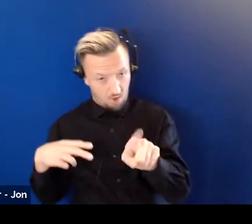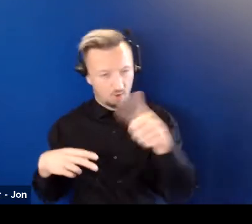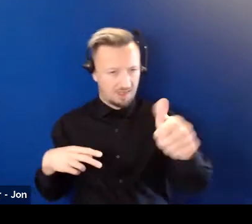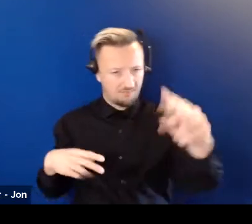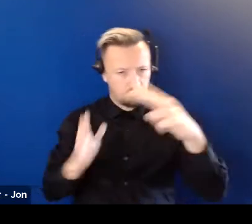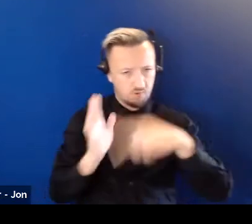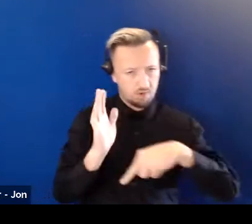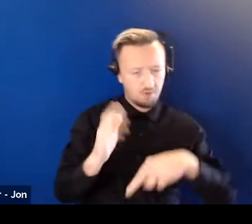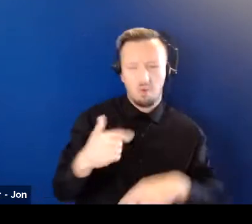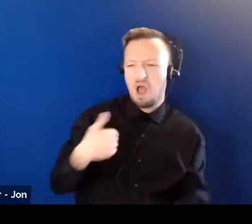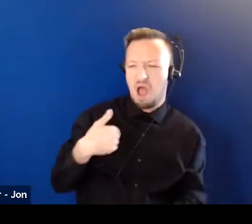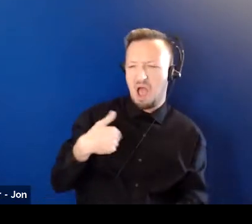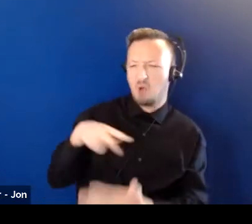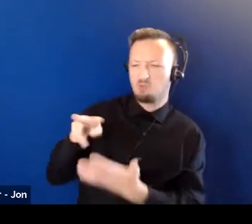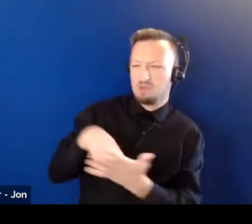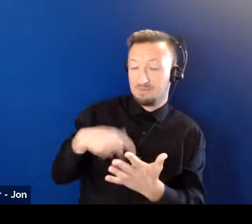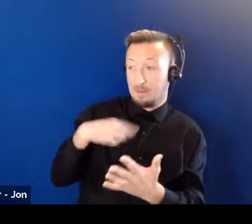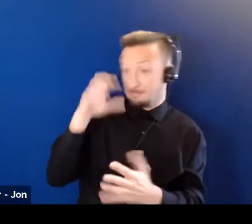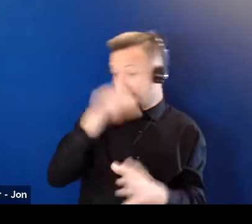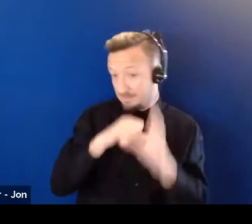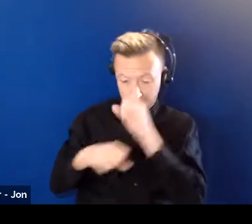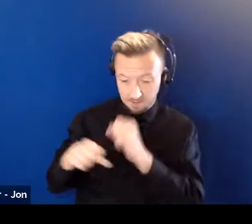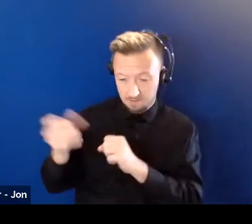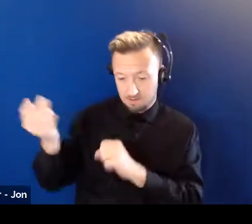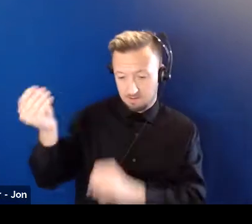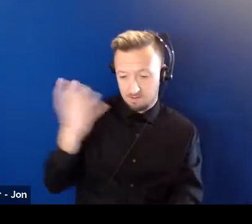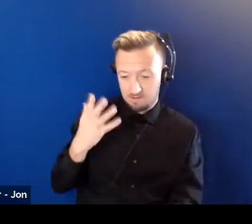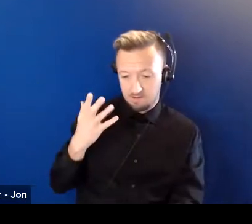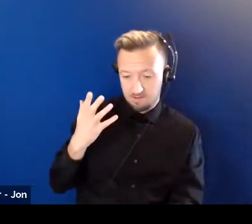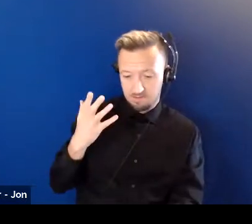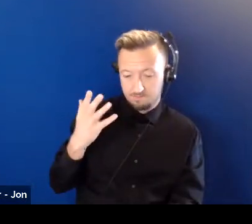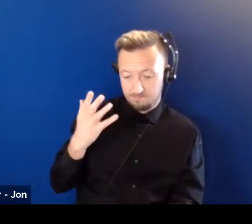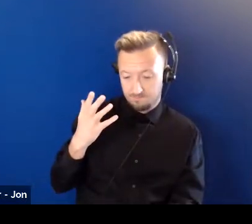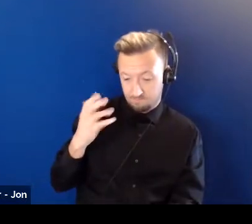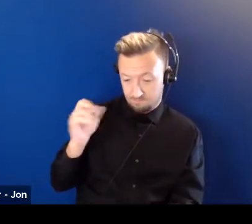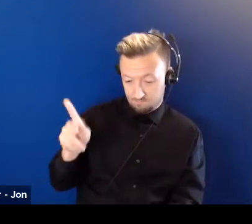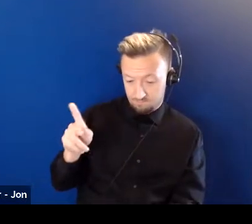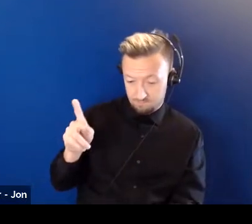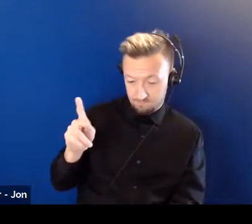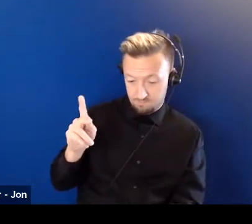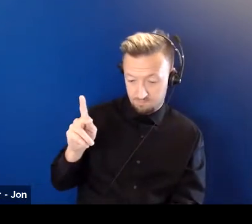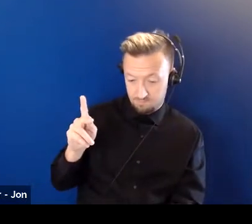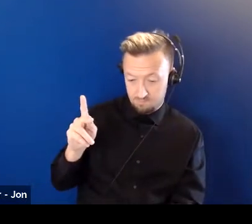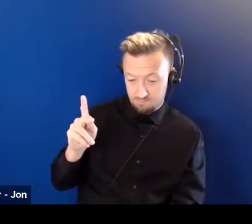I'll go ahead and read them, and if I miss something, I want to make sure you help us fill it in. Is that all right?